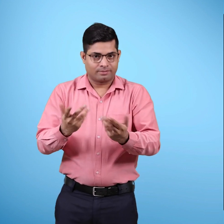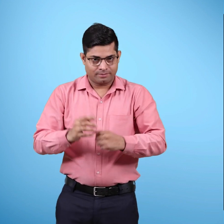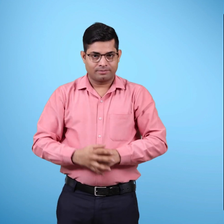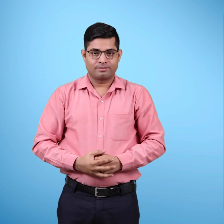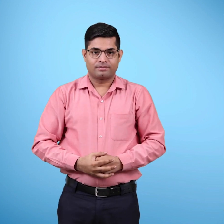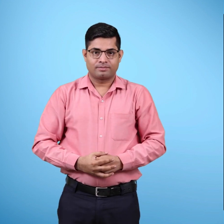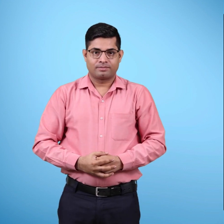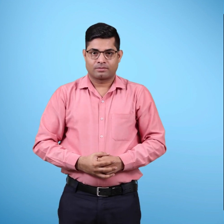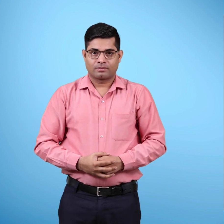root?